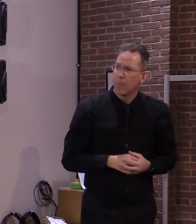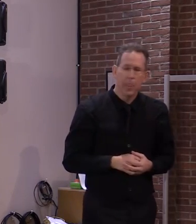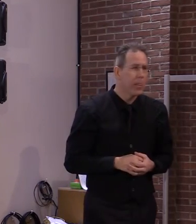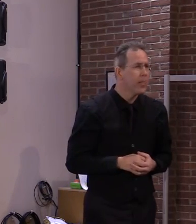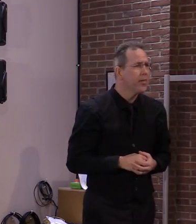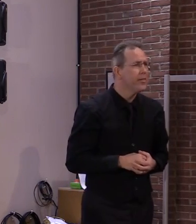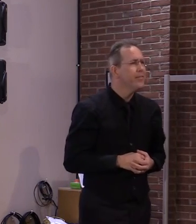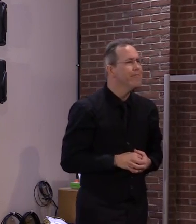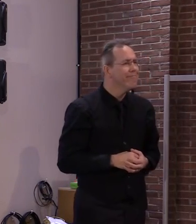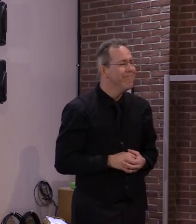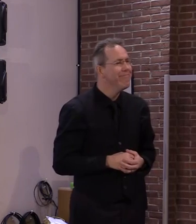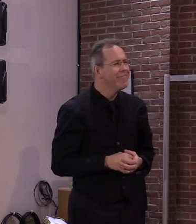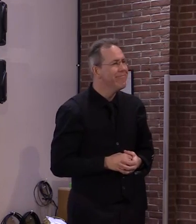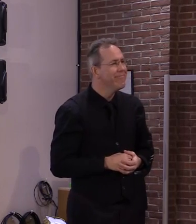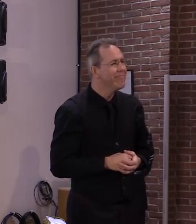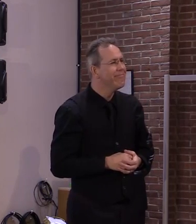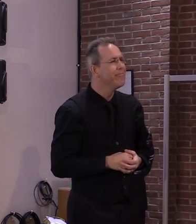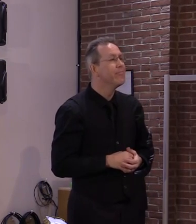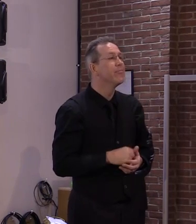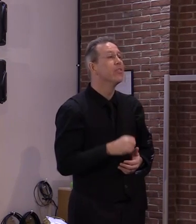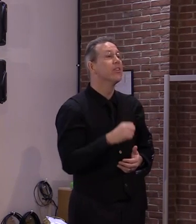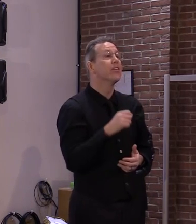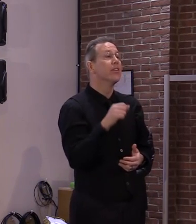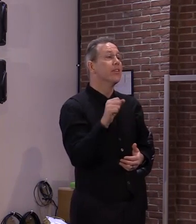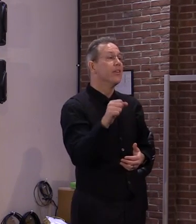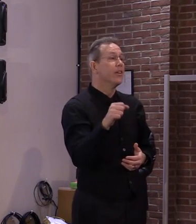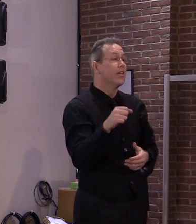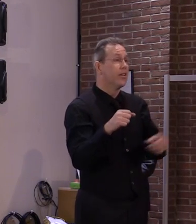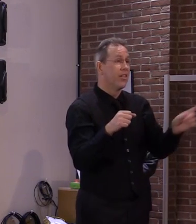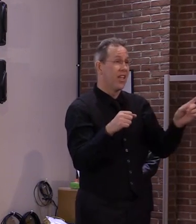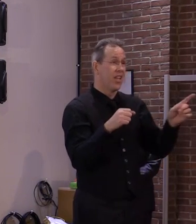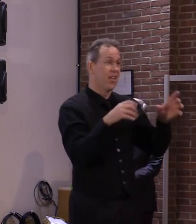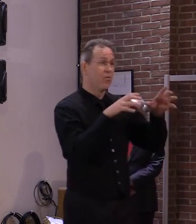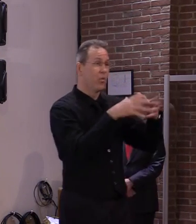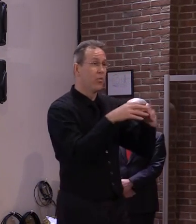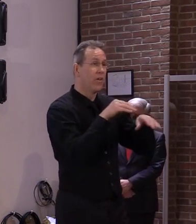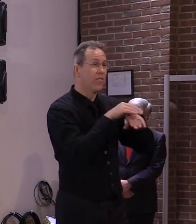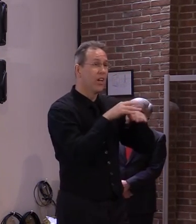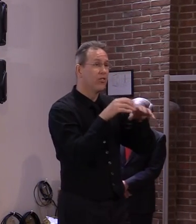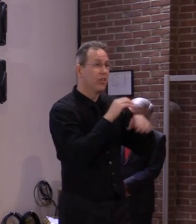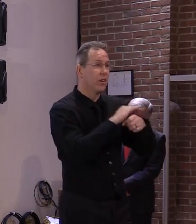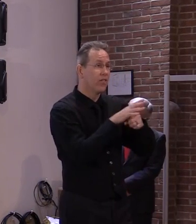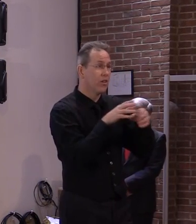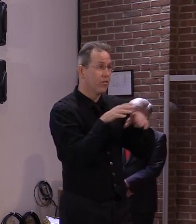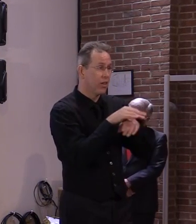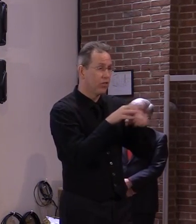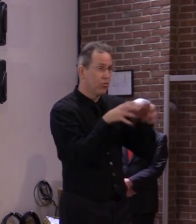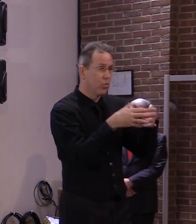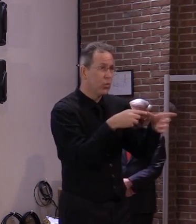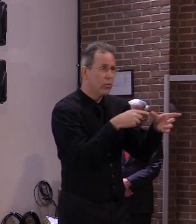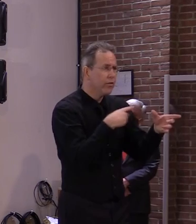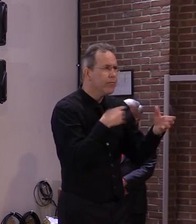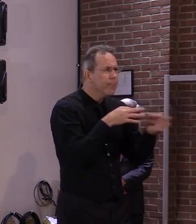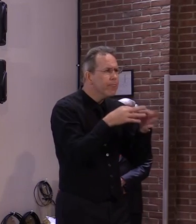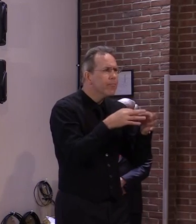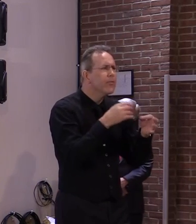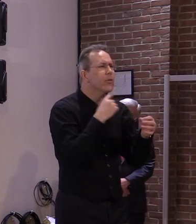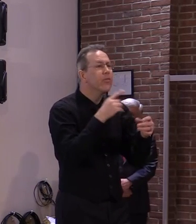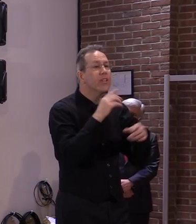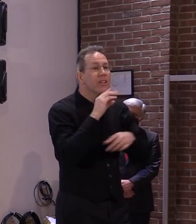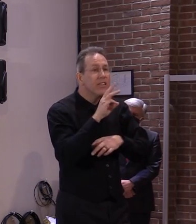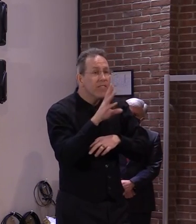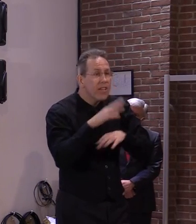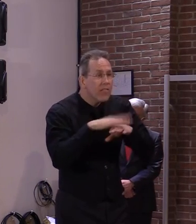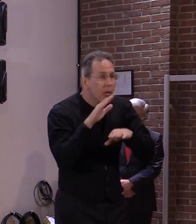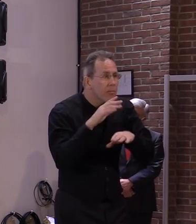And the panel has been meeting to work with us on the group that's after age 65 and older, which is the 16 to 64.